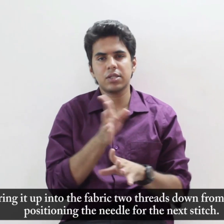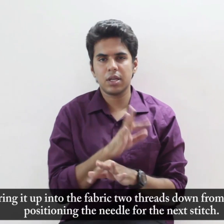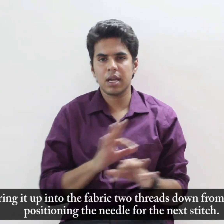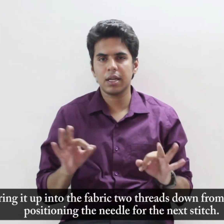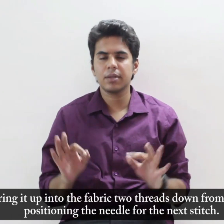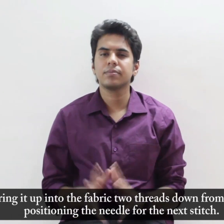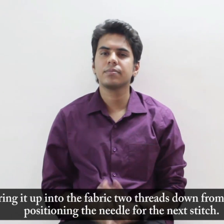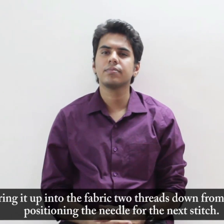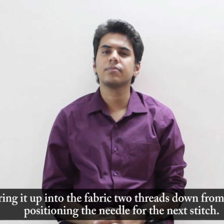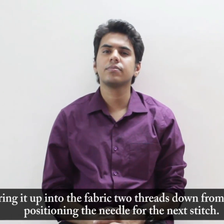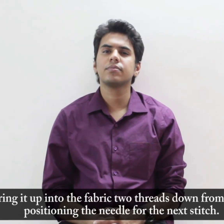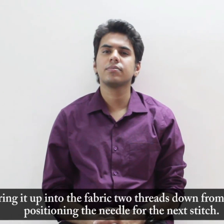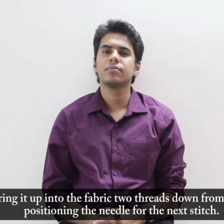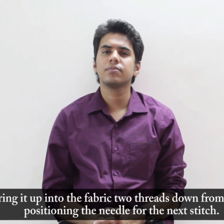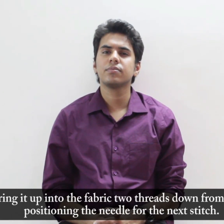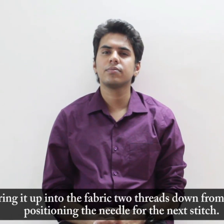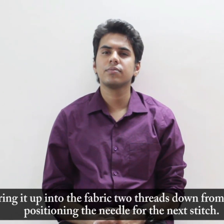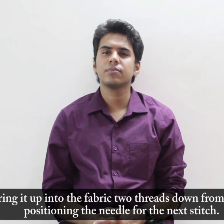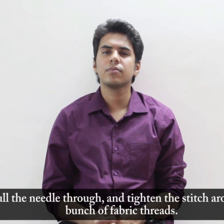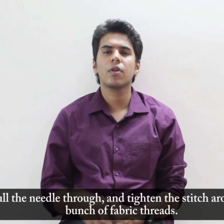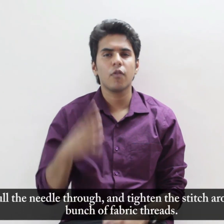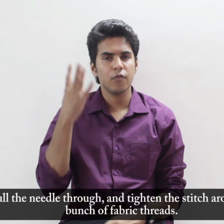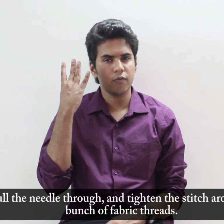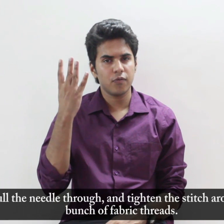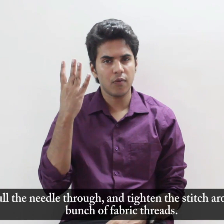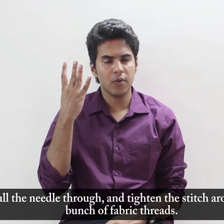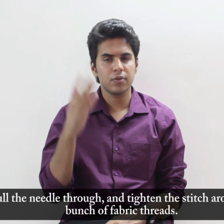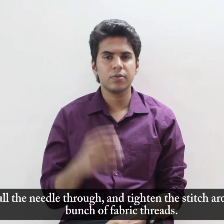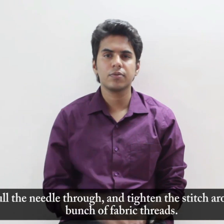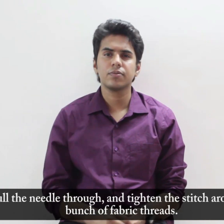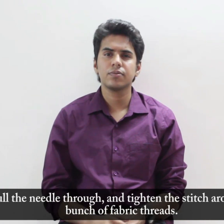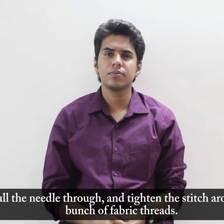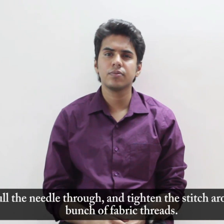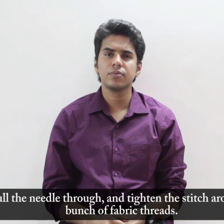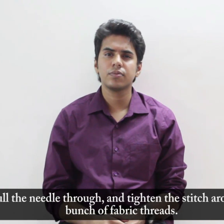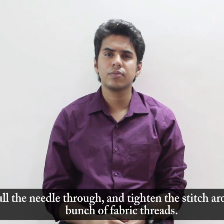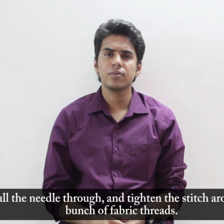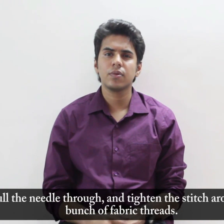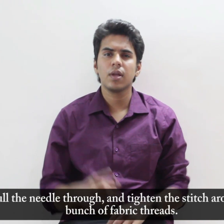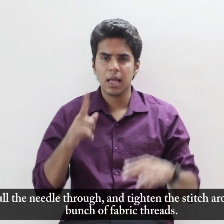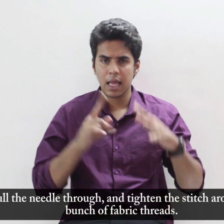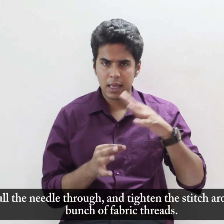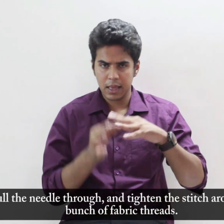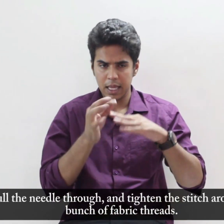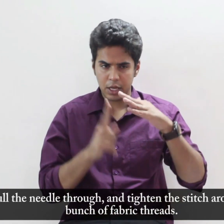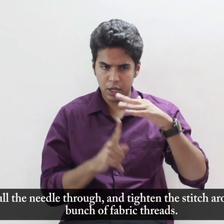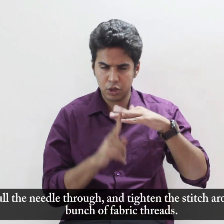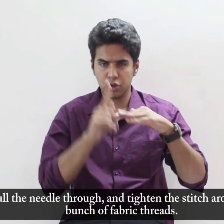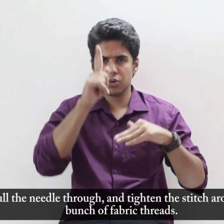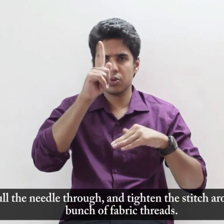Number 4. Pull the needle through and tighten the stitch around the bunch of fabric threads.